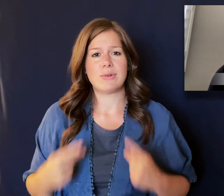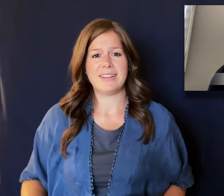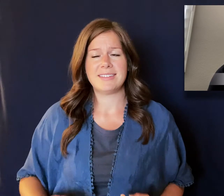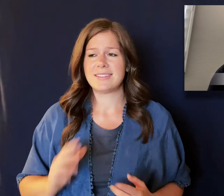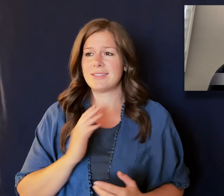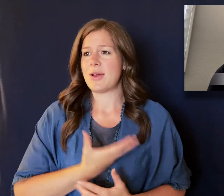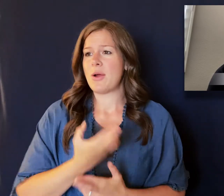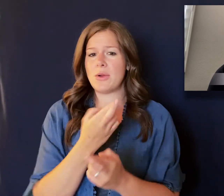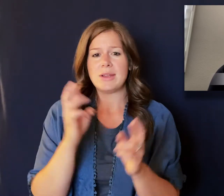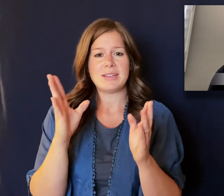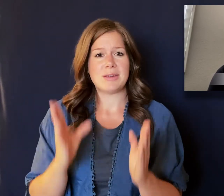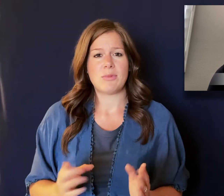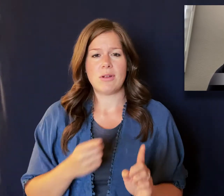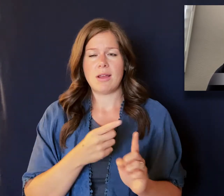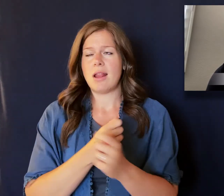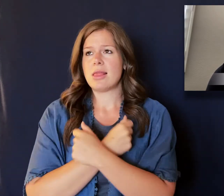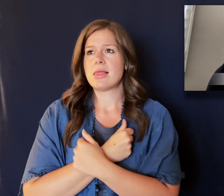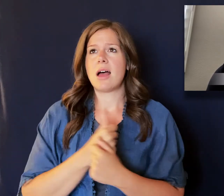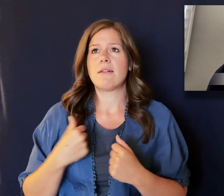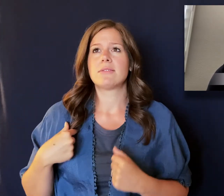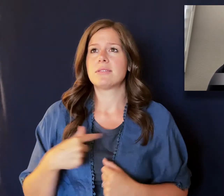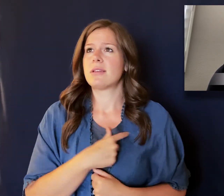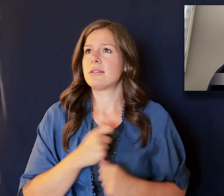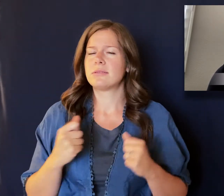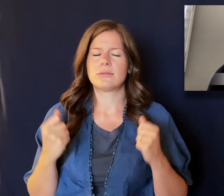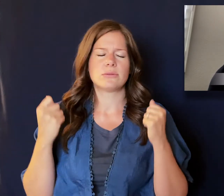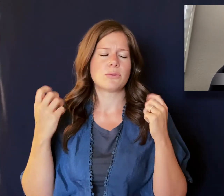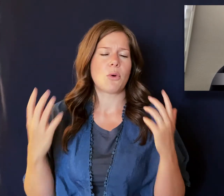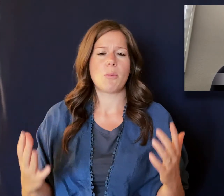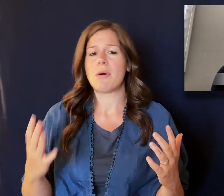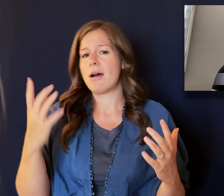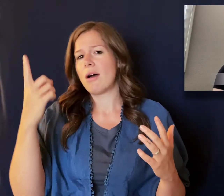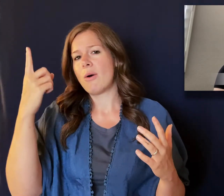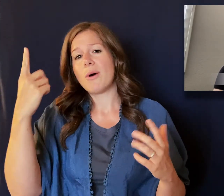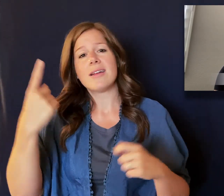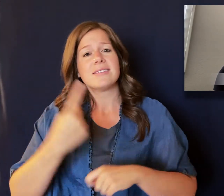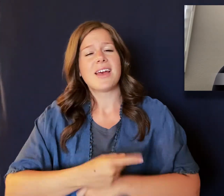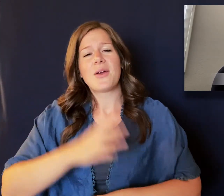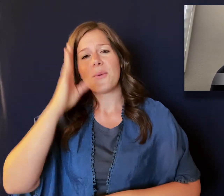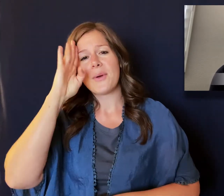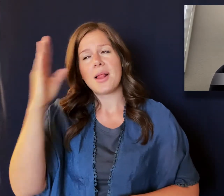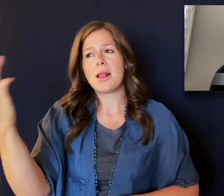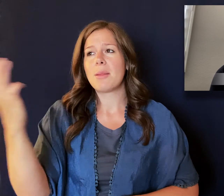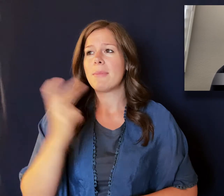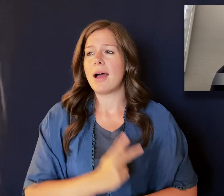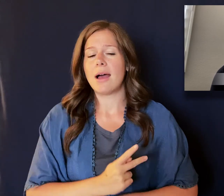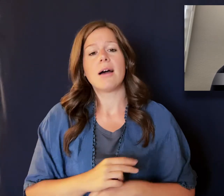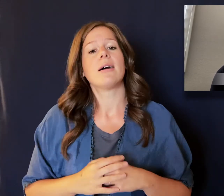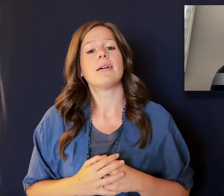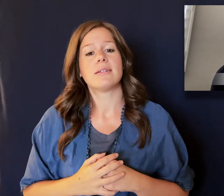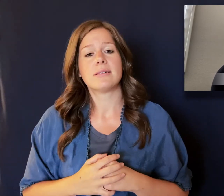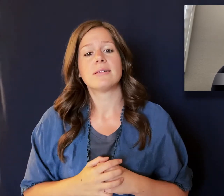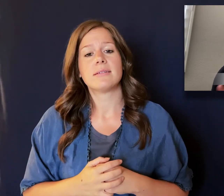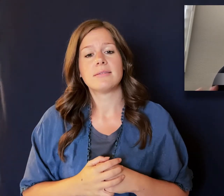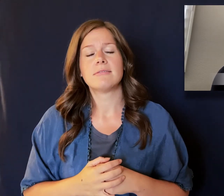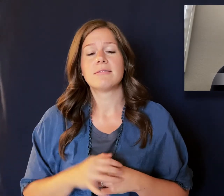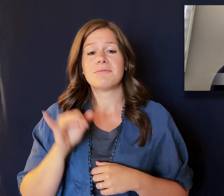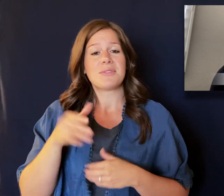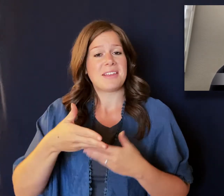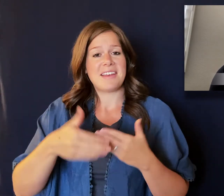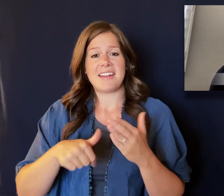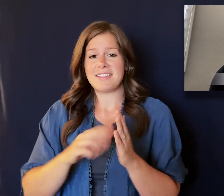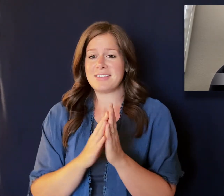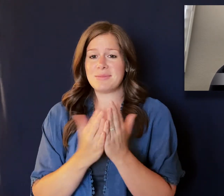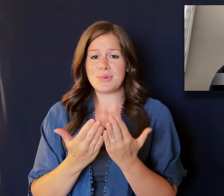measure, and the one who will come back one day. So that's the conclusion of the Gospel of John. I would want to read it 100